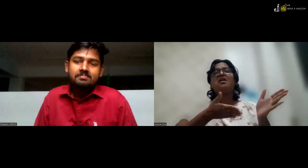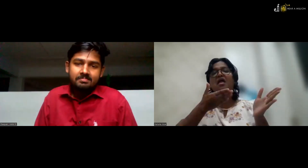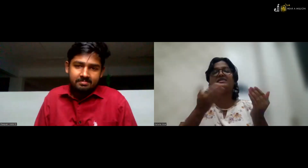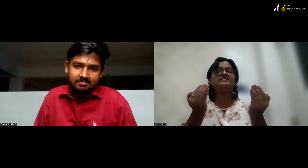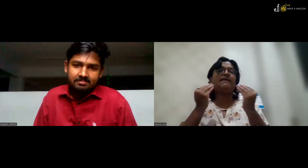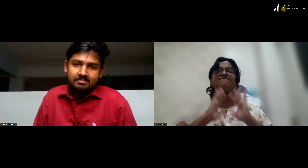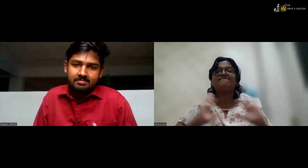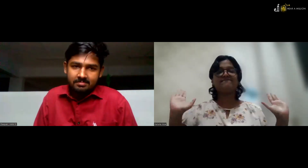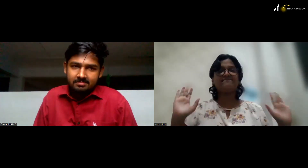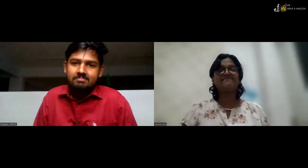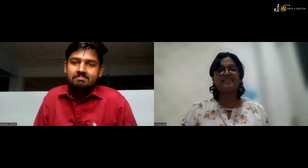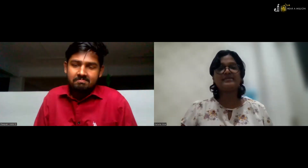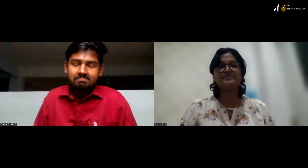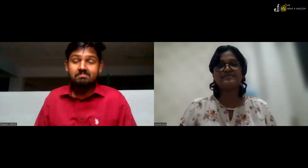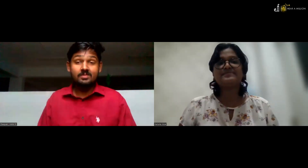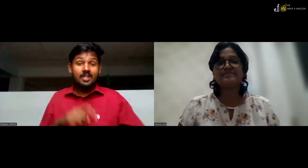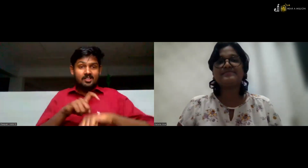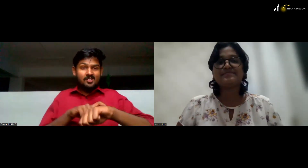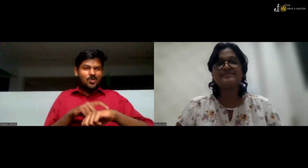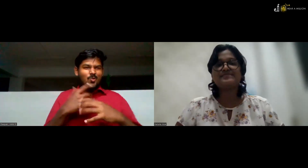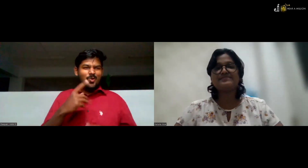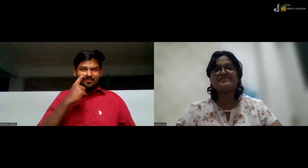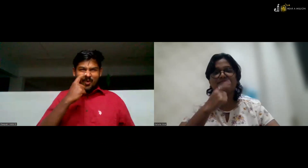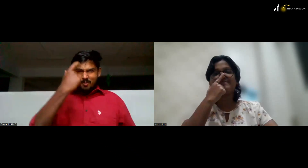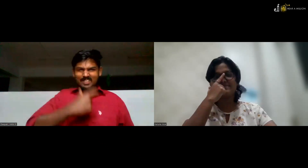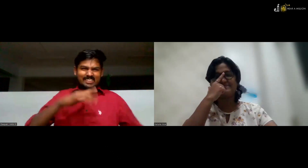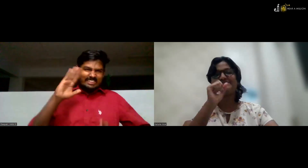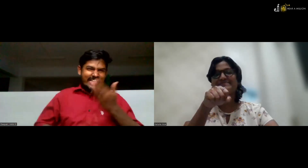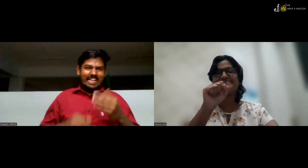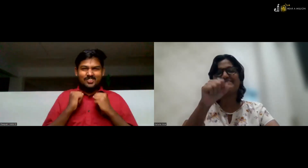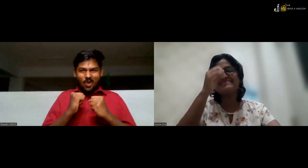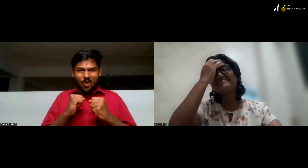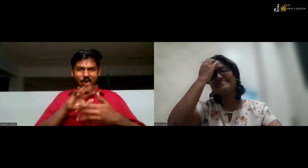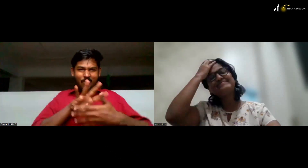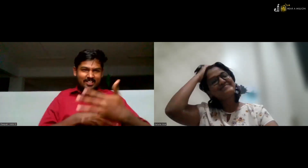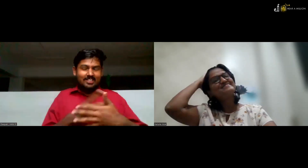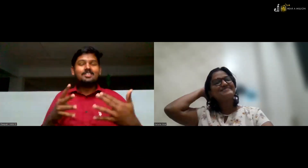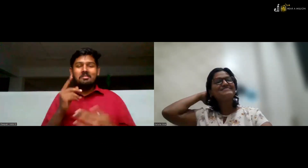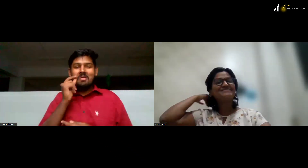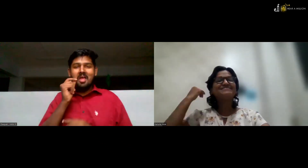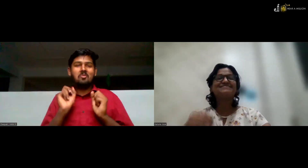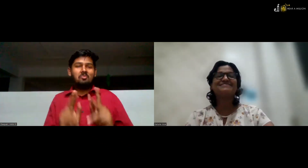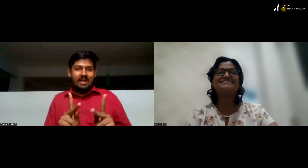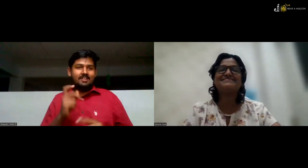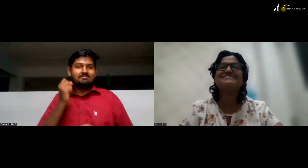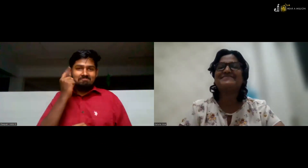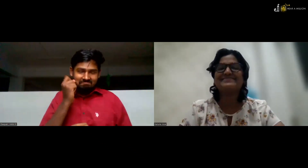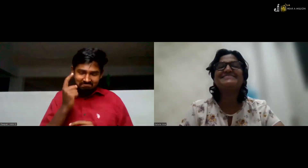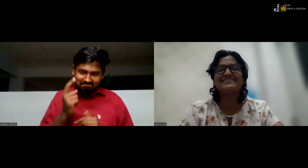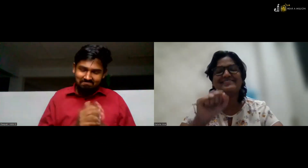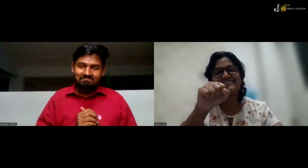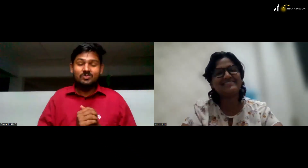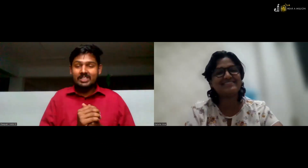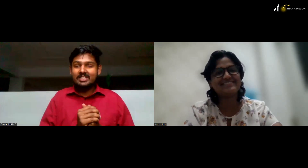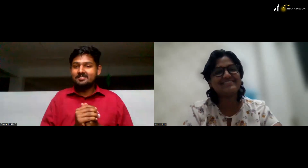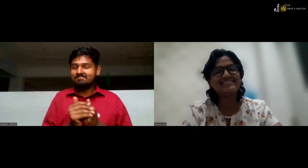area. That's how you can save yourself. Yeah, that could be the mantra. So yeah, it's so difficult, for